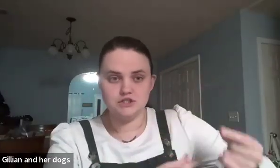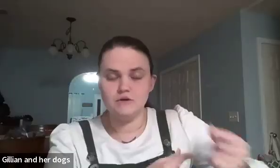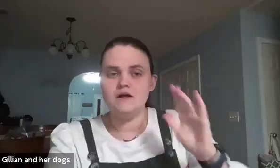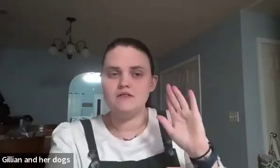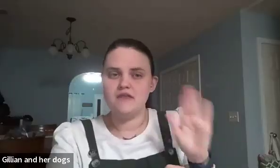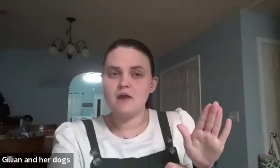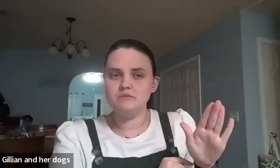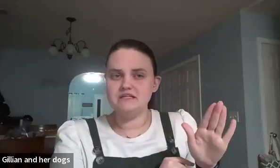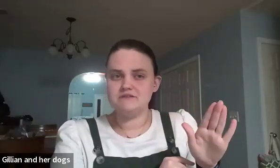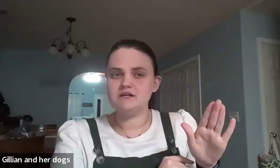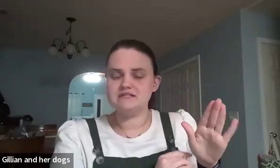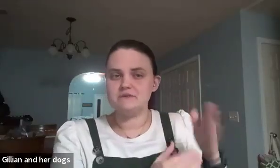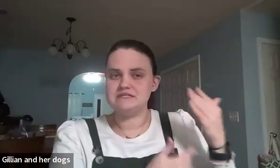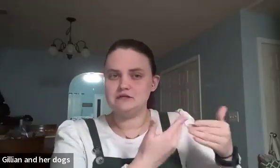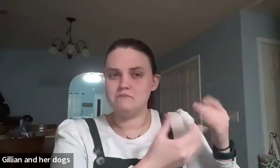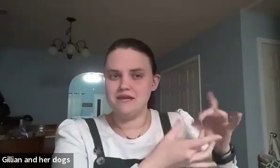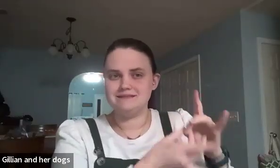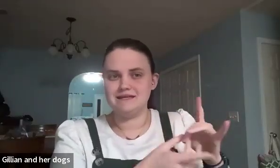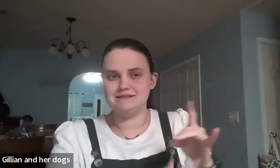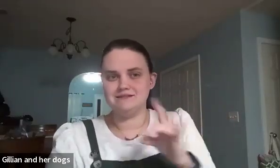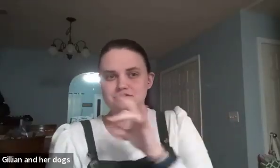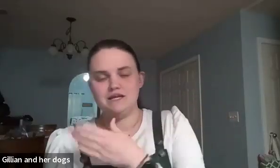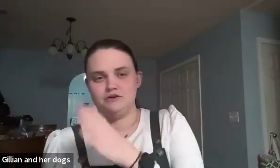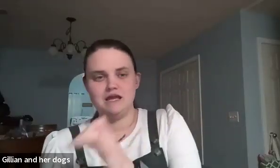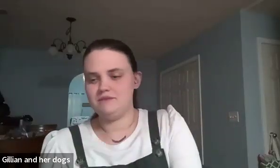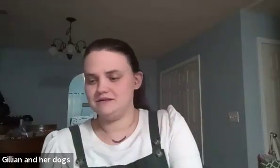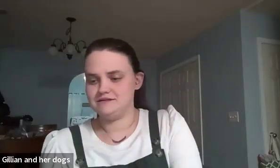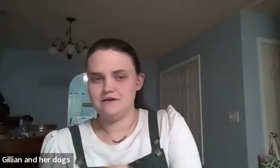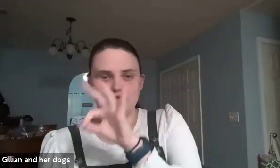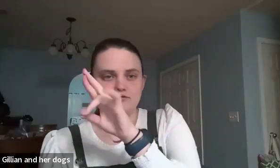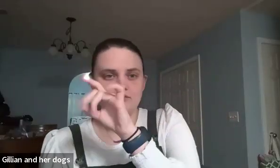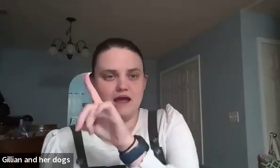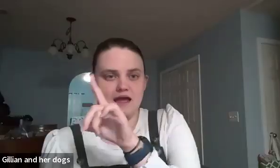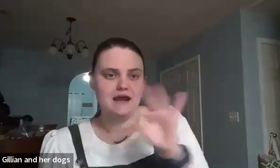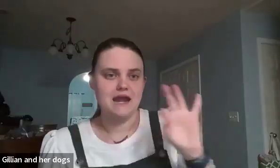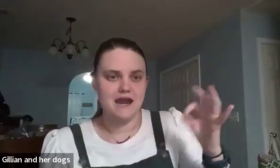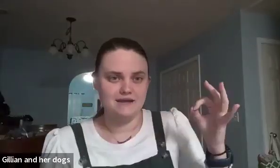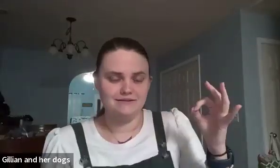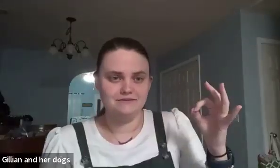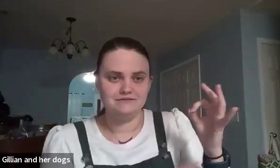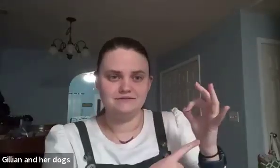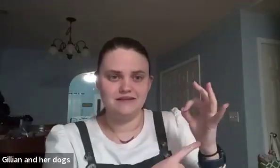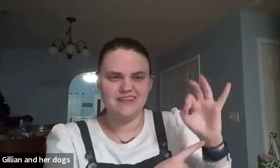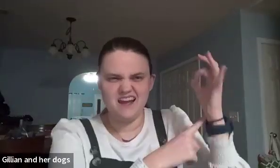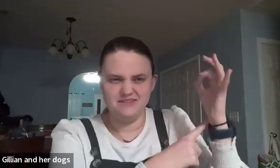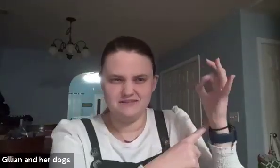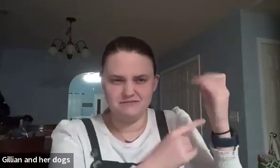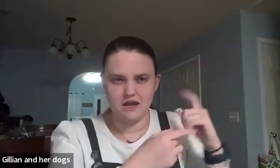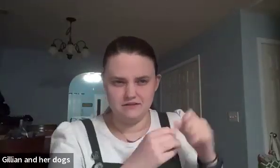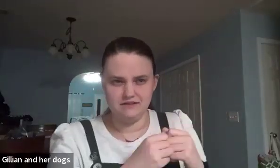generational, that would be different because that would still make sense. You're saying your name is Fred Ninth, like the ninth kind of